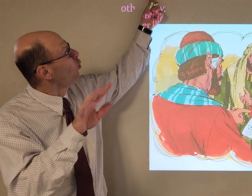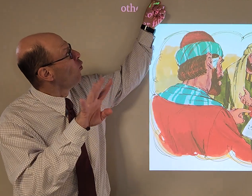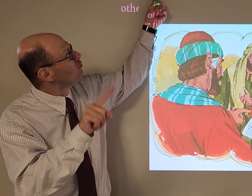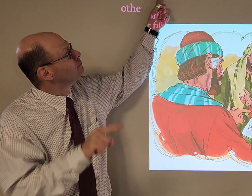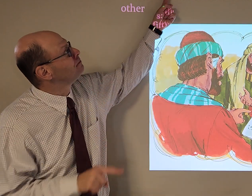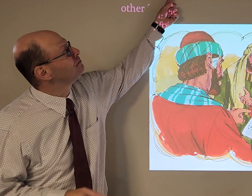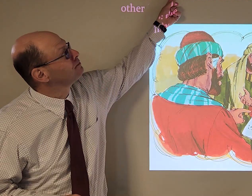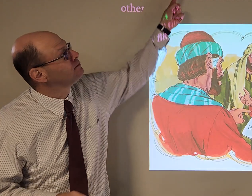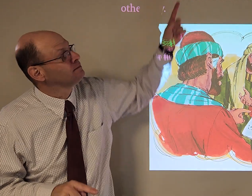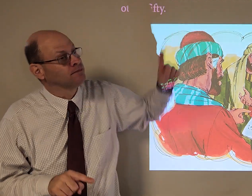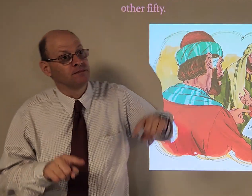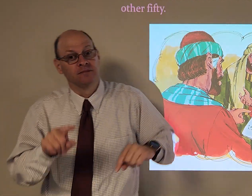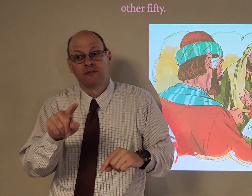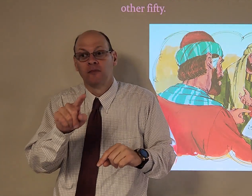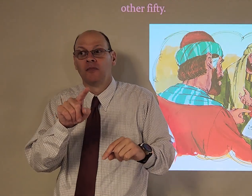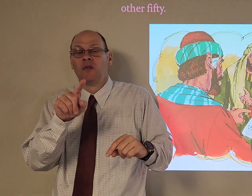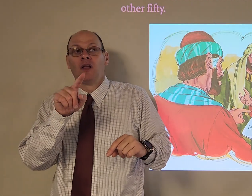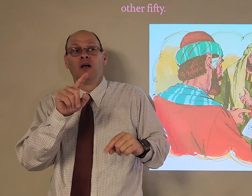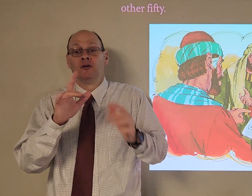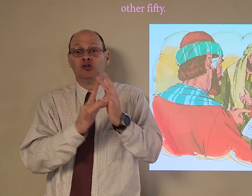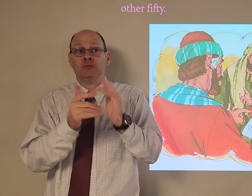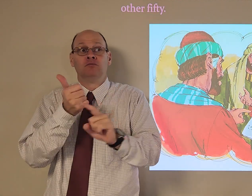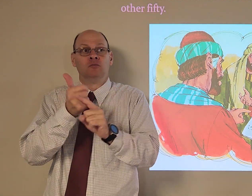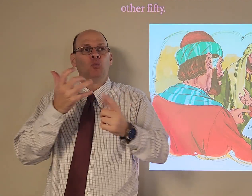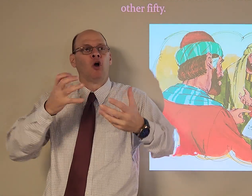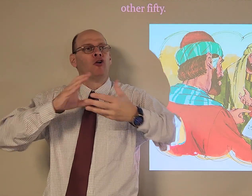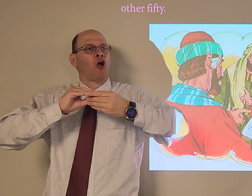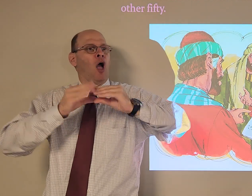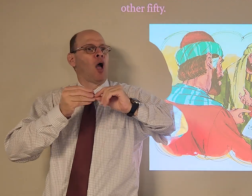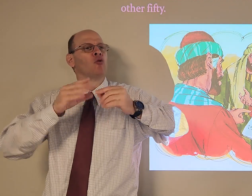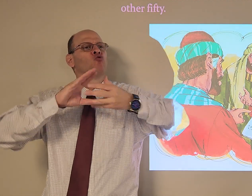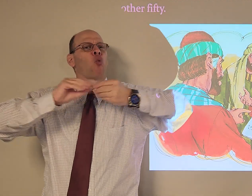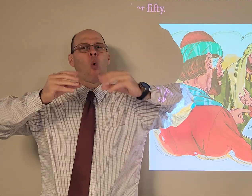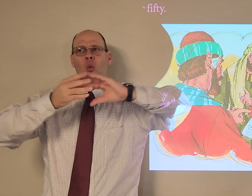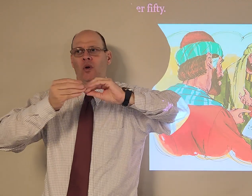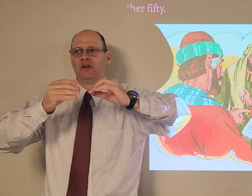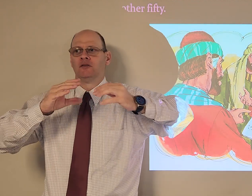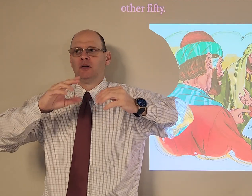Verse 41. Again, he's giving a parable here.